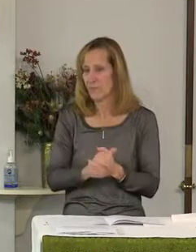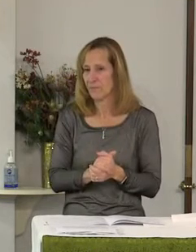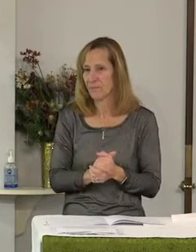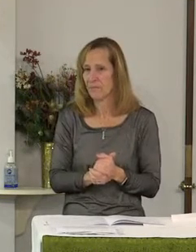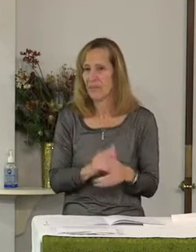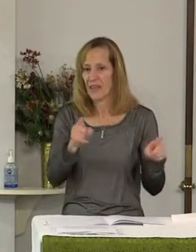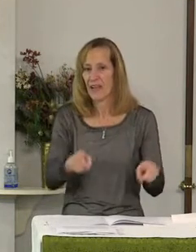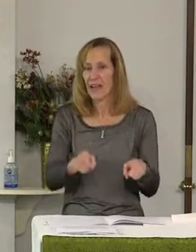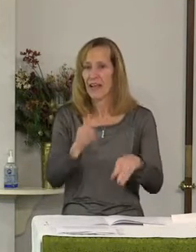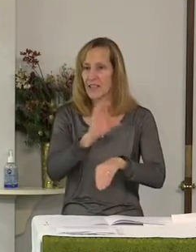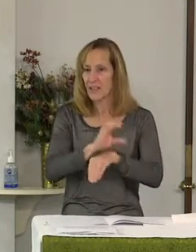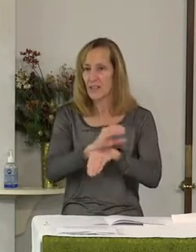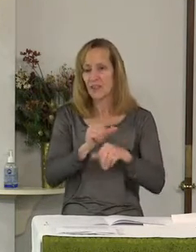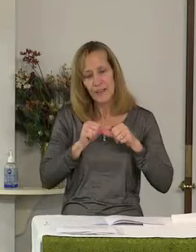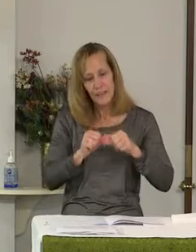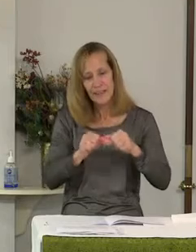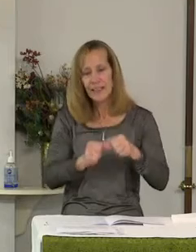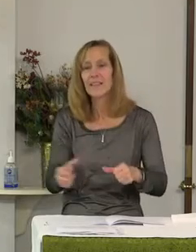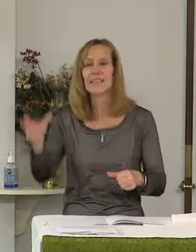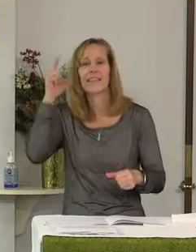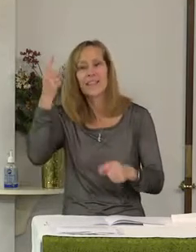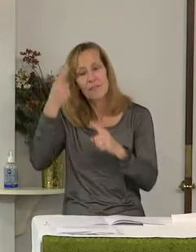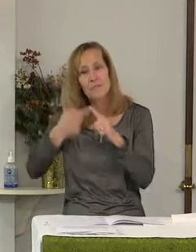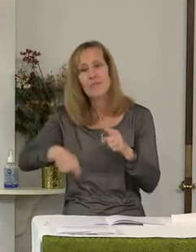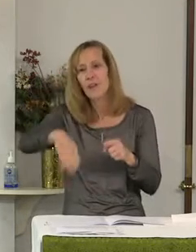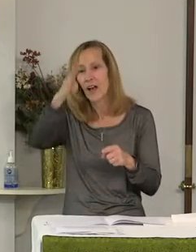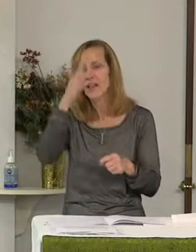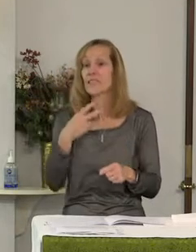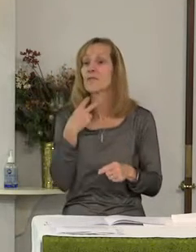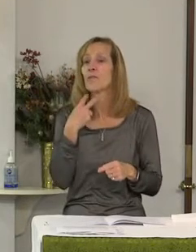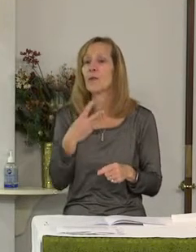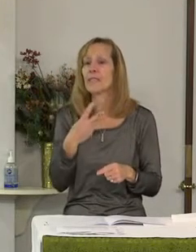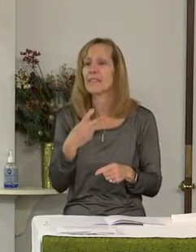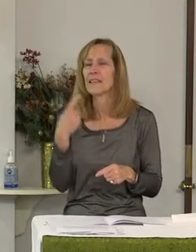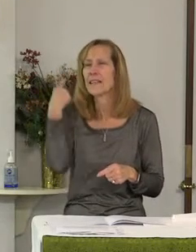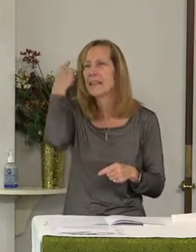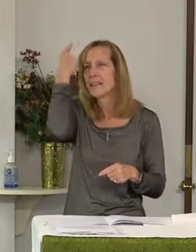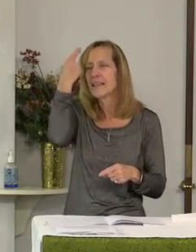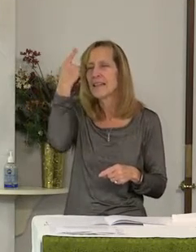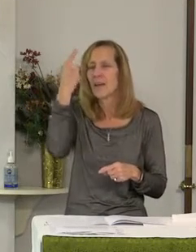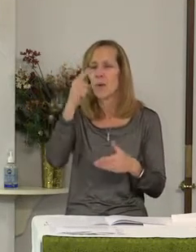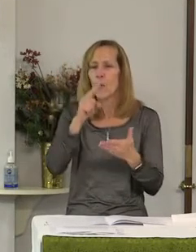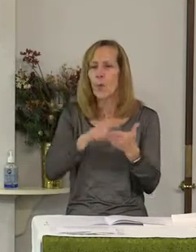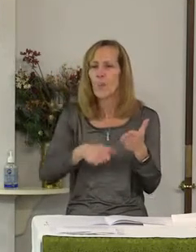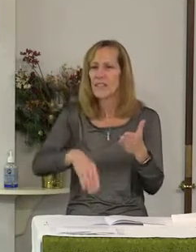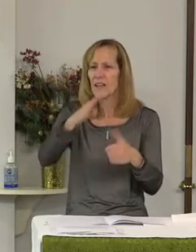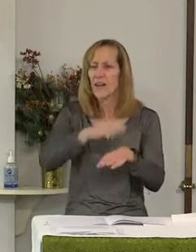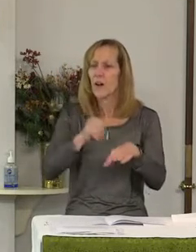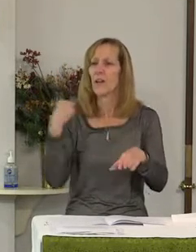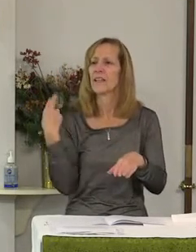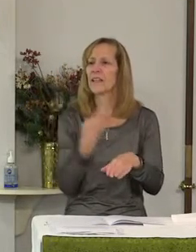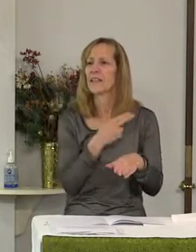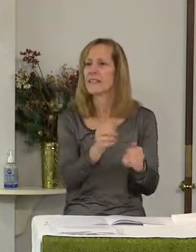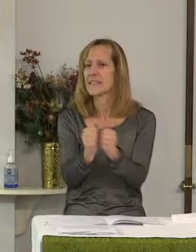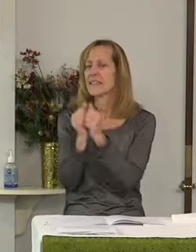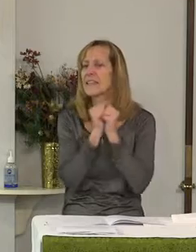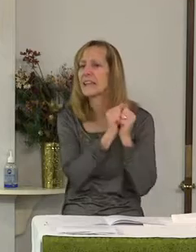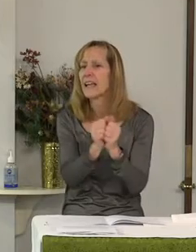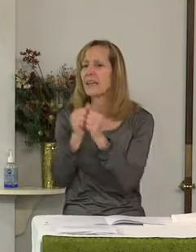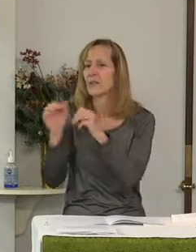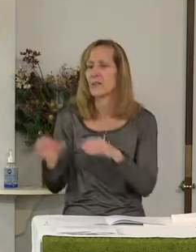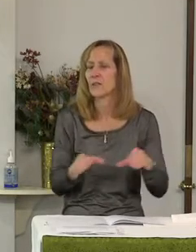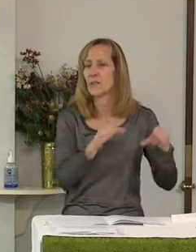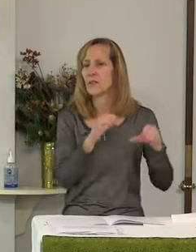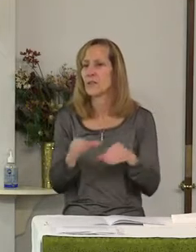As our congregation continues to listen for God's voice and discern what God may be calling us to do together,